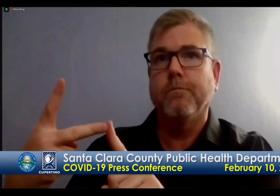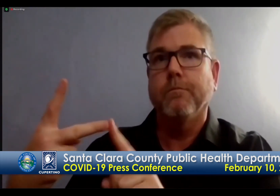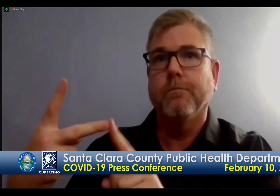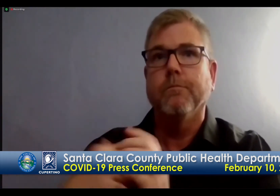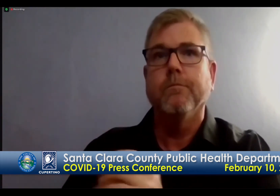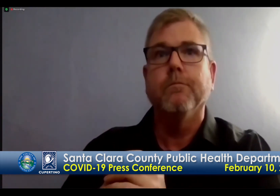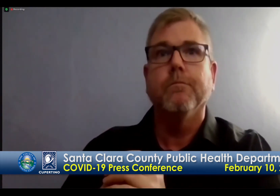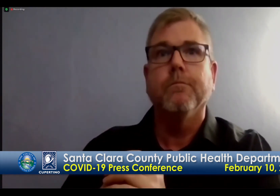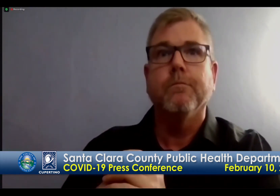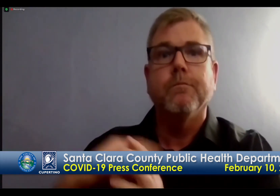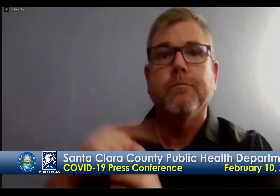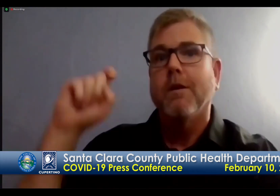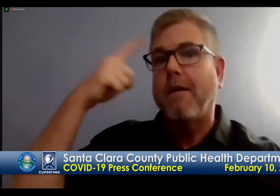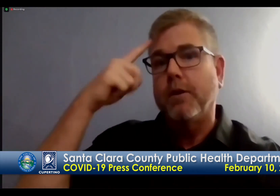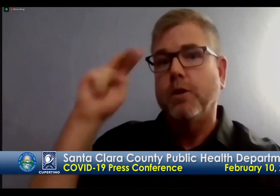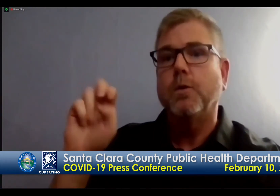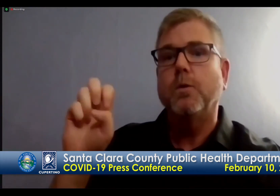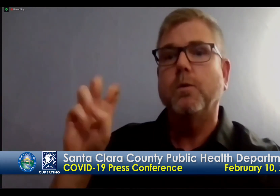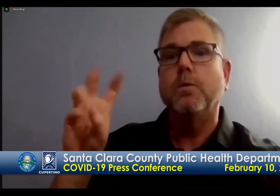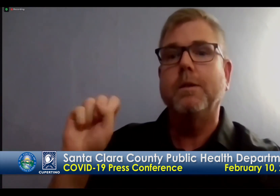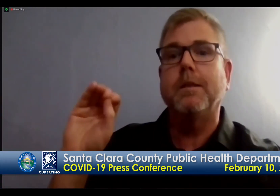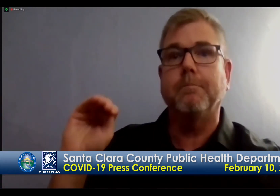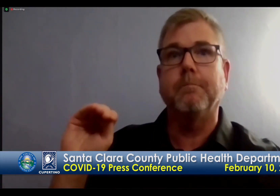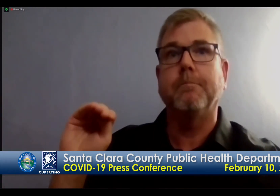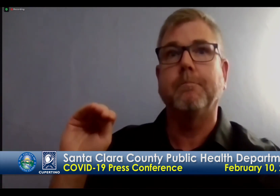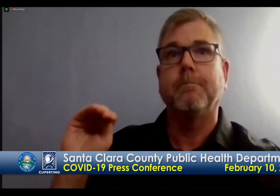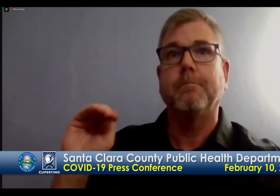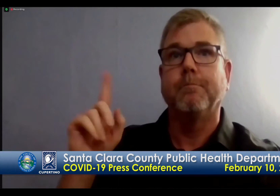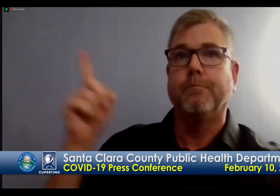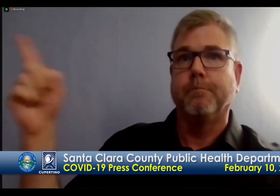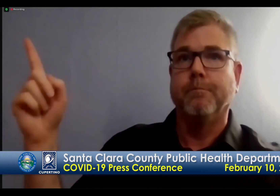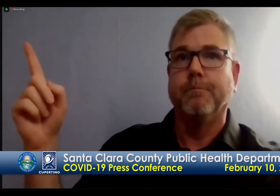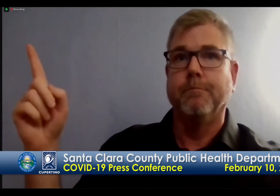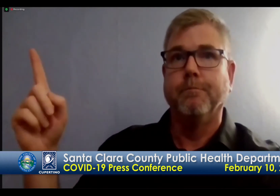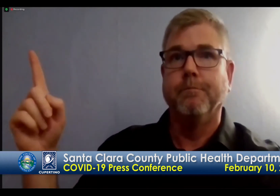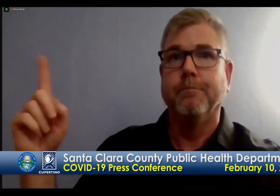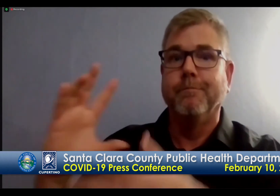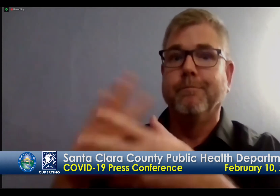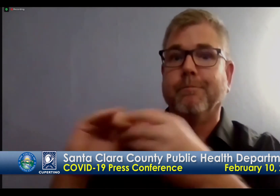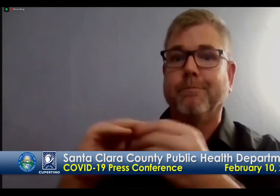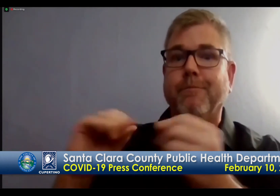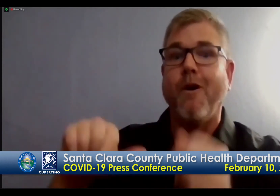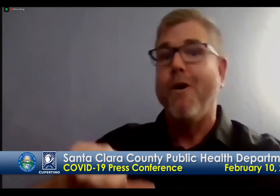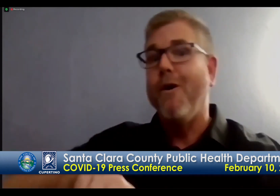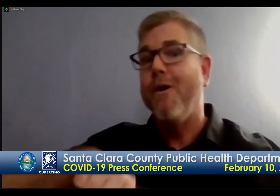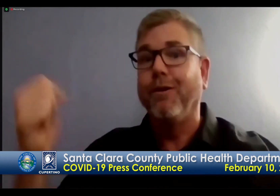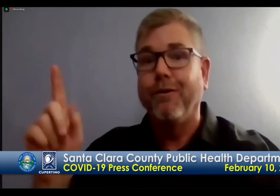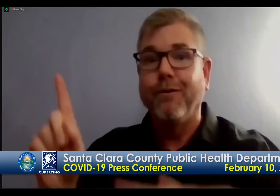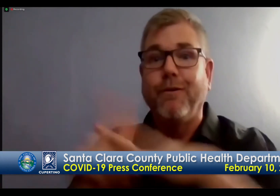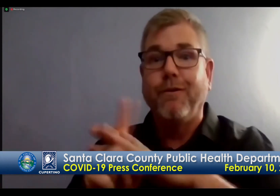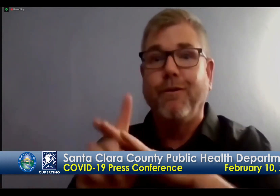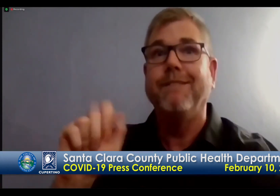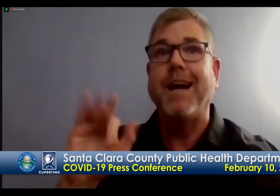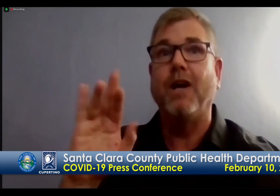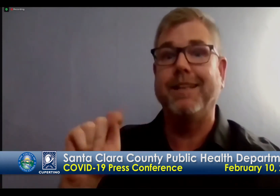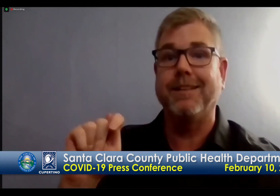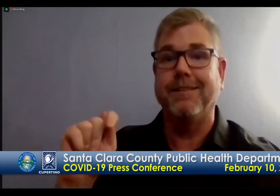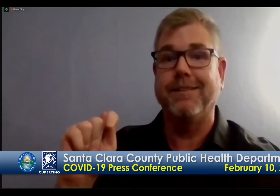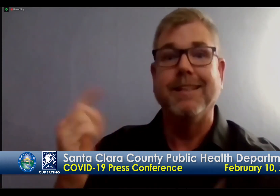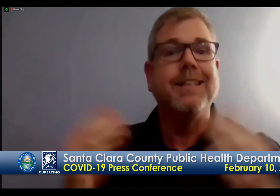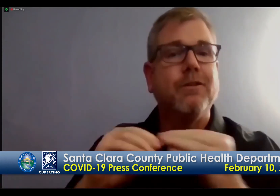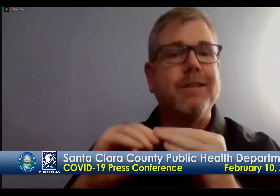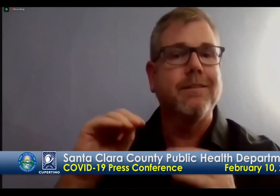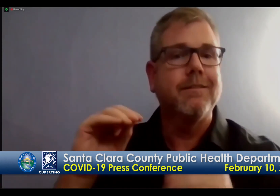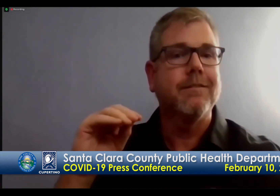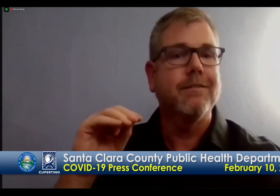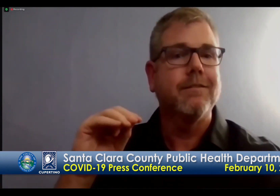Brazil variant had been detected in California. I know we're talking about South African, but this also came out of the same Stanford lab that